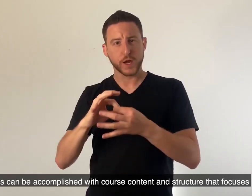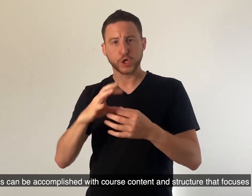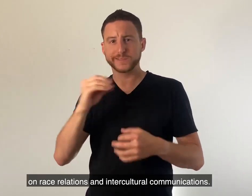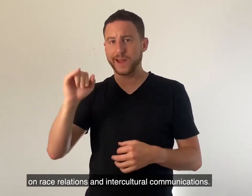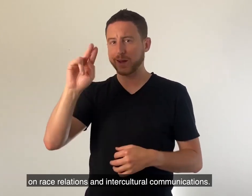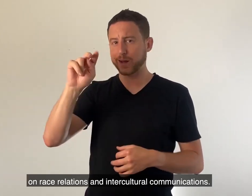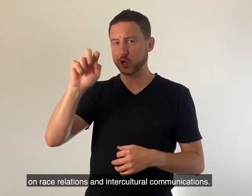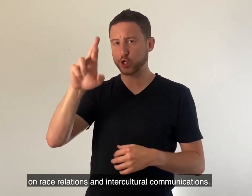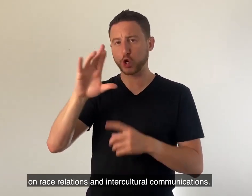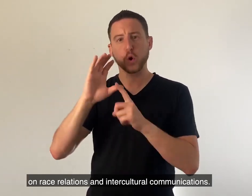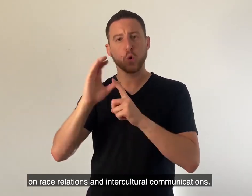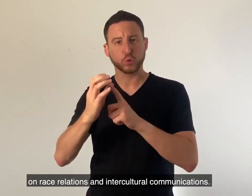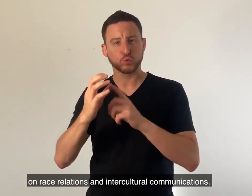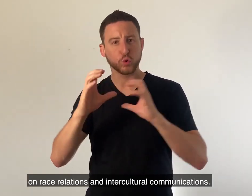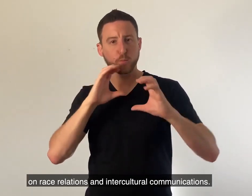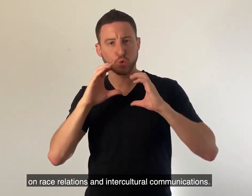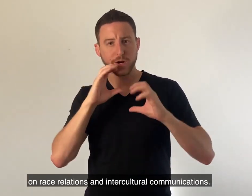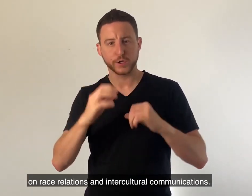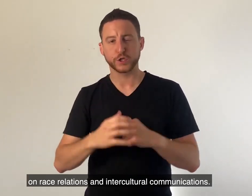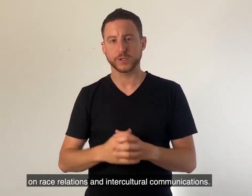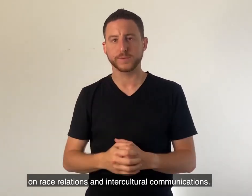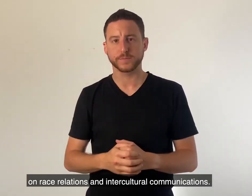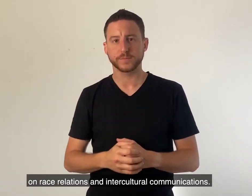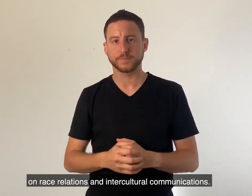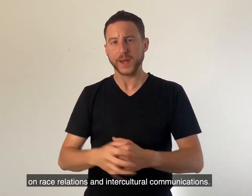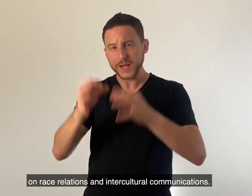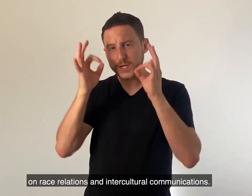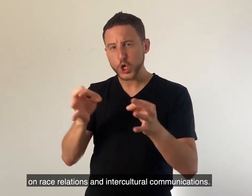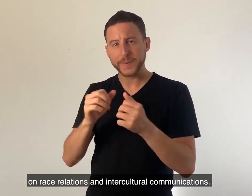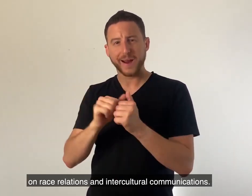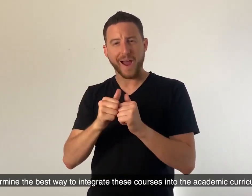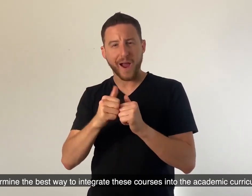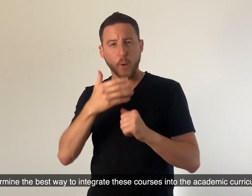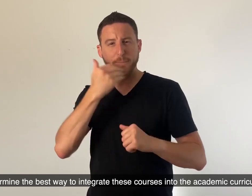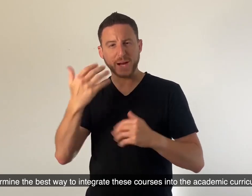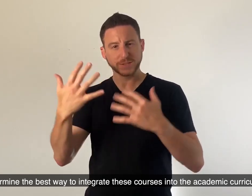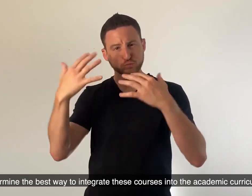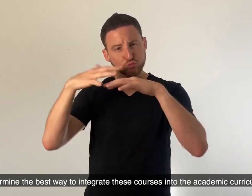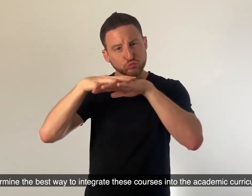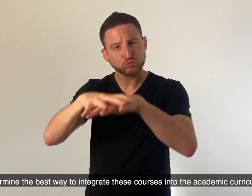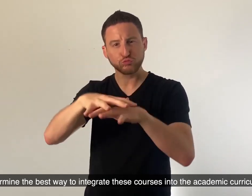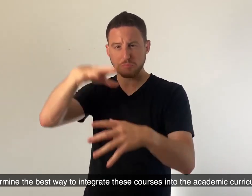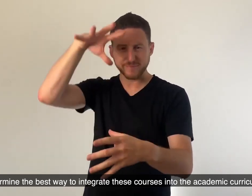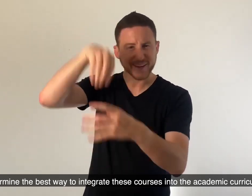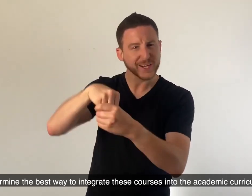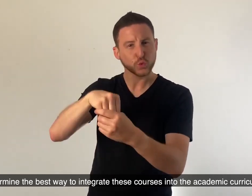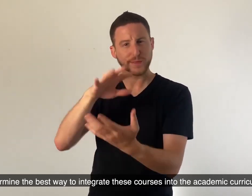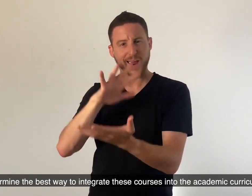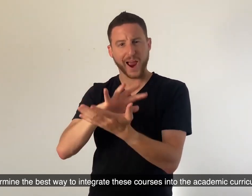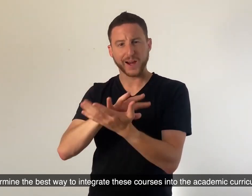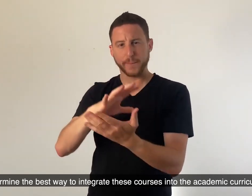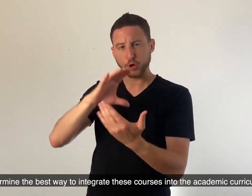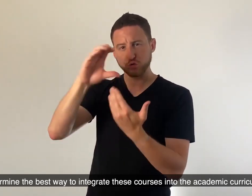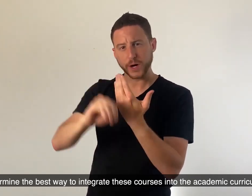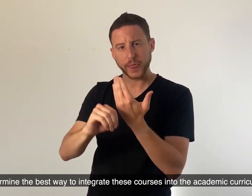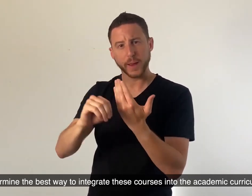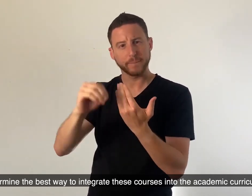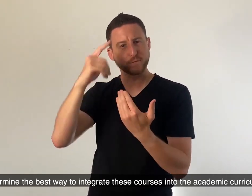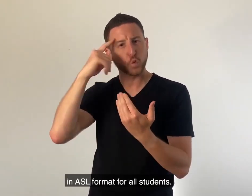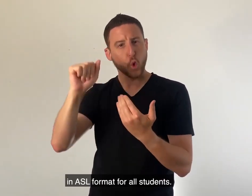race relations and intercultural communications. Determine the best way to integrate these courses into the academic curriculum in ASL format